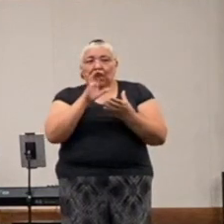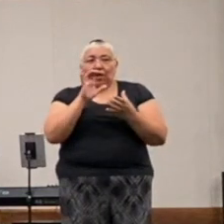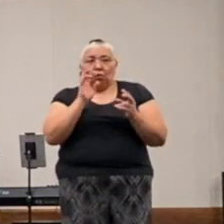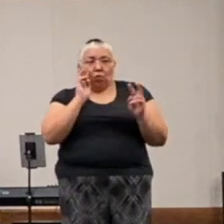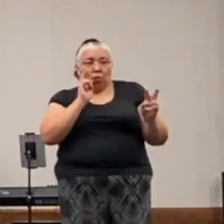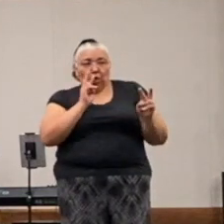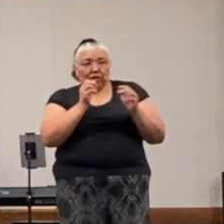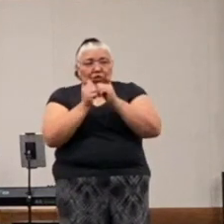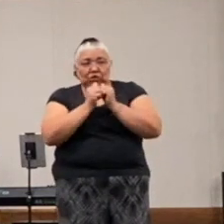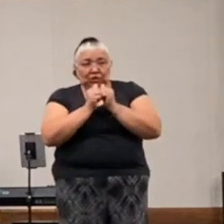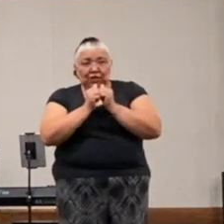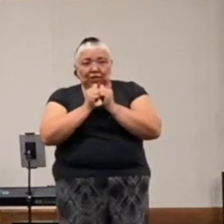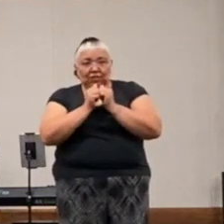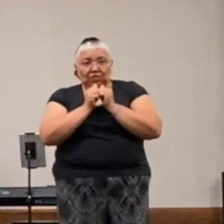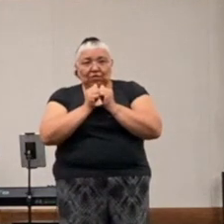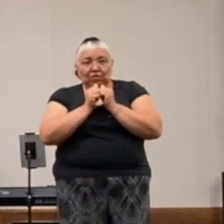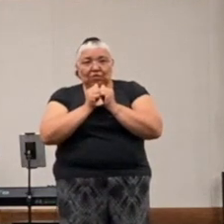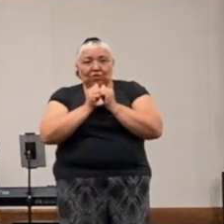together.